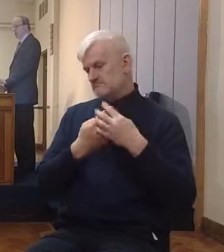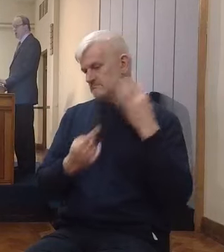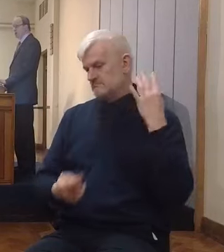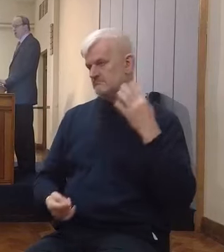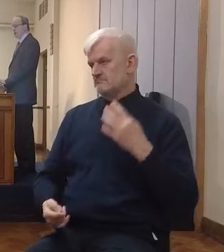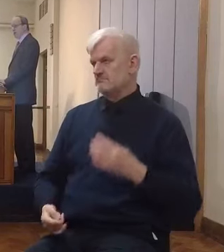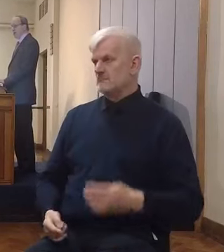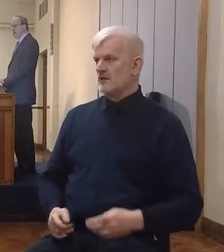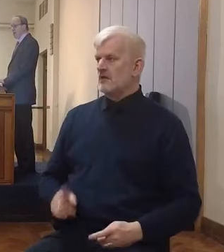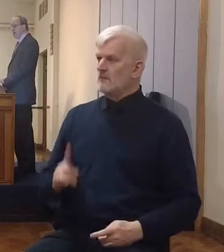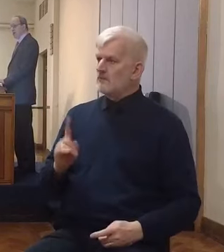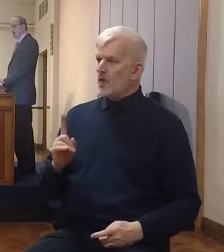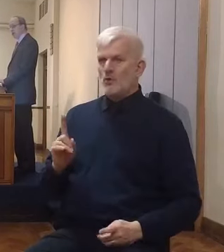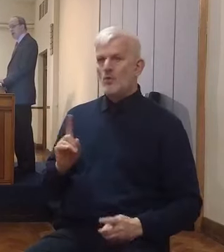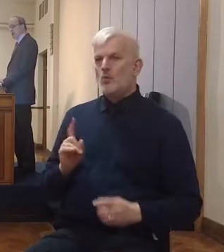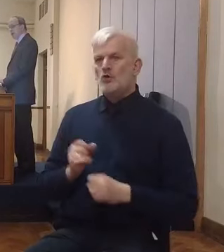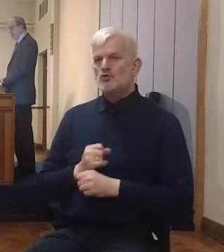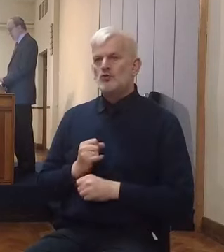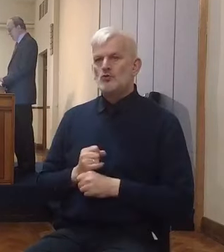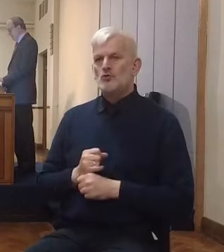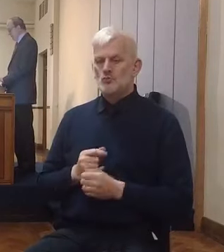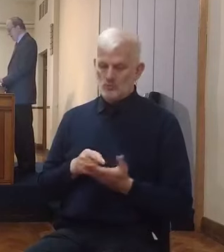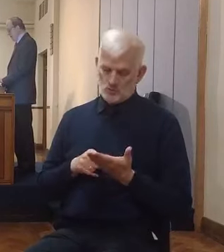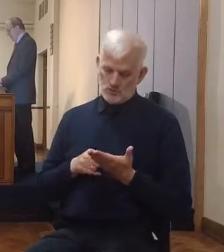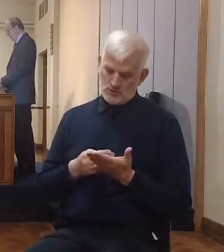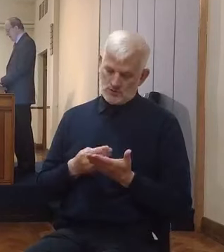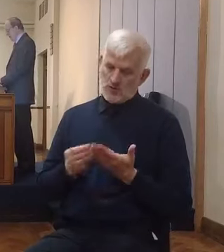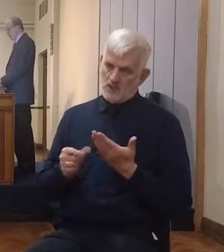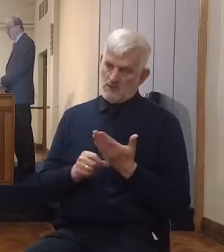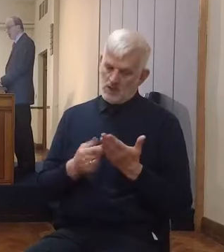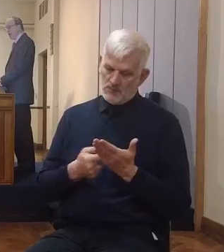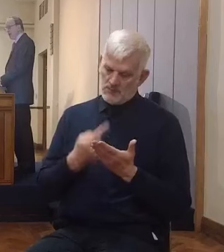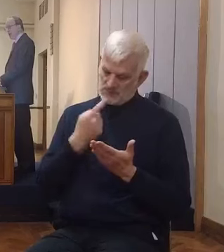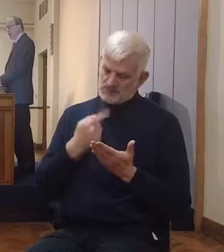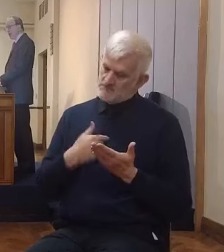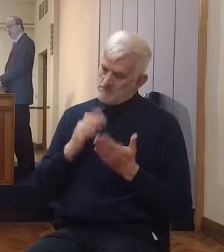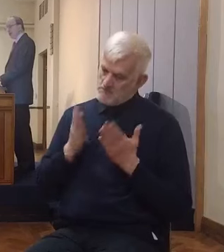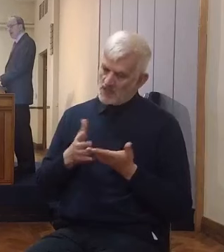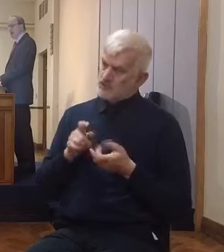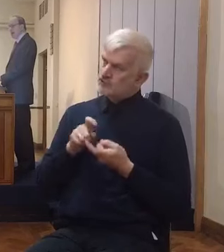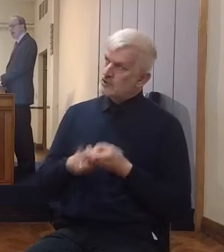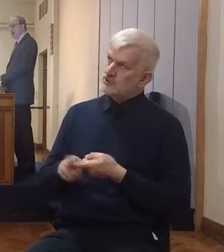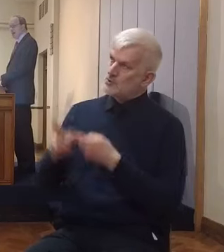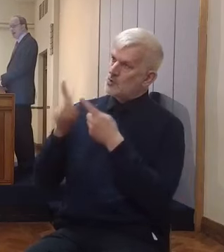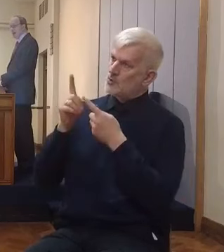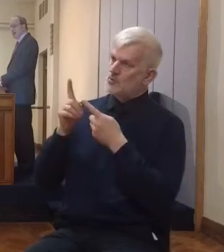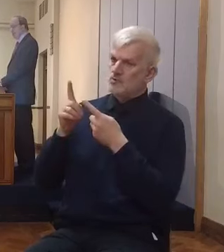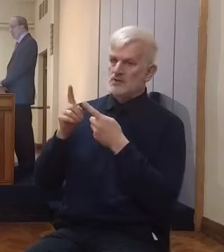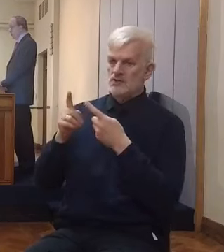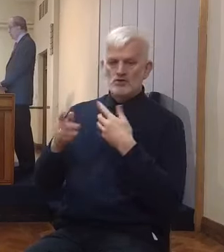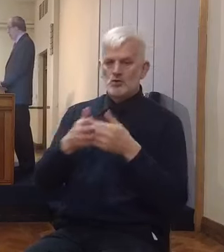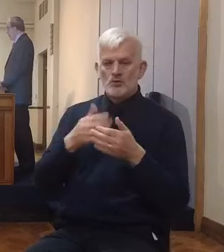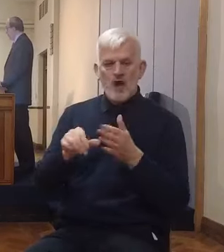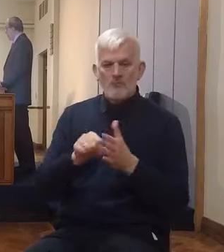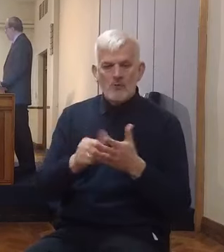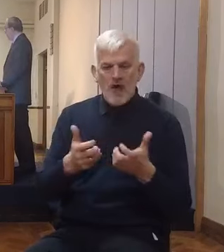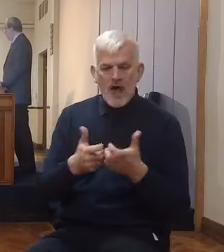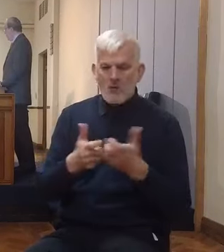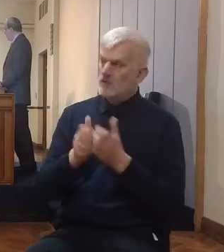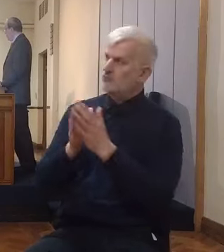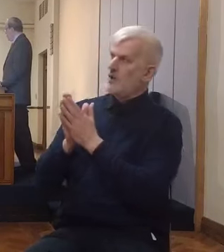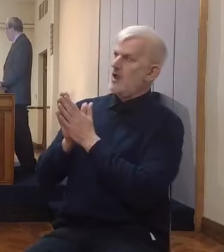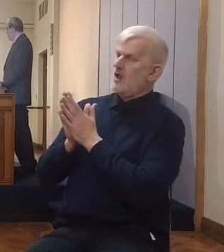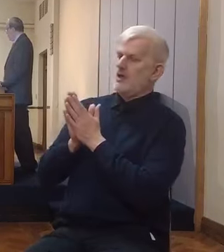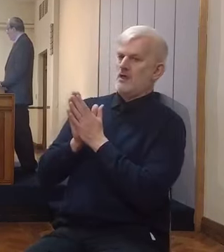we're taught to trust in the things of God and to solve our problems by prayer and hold ourselves in